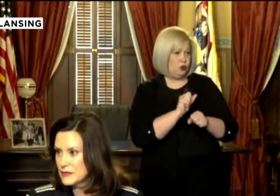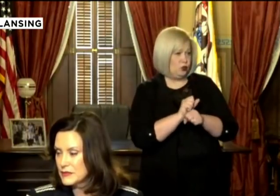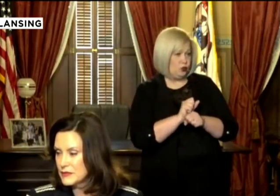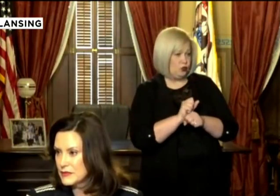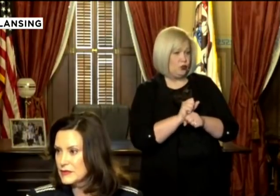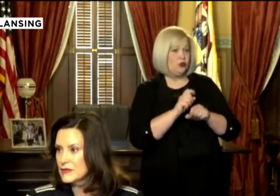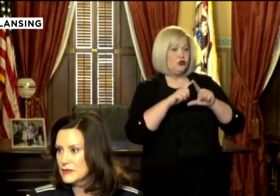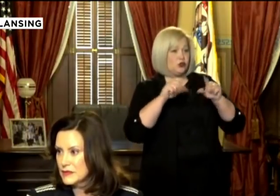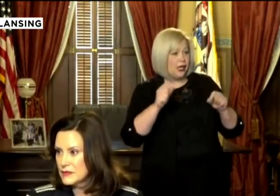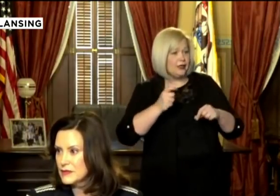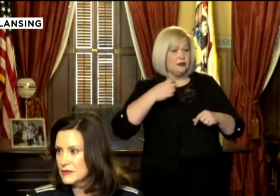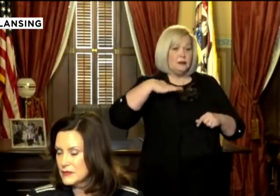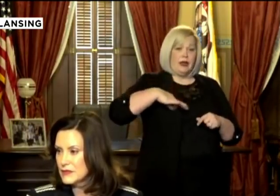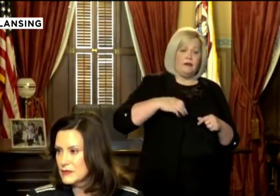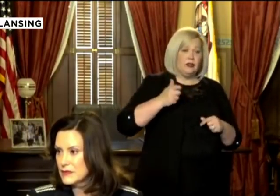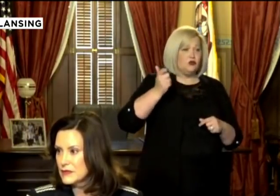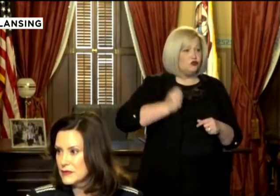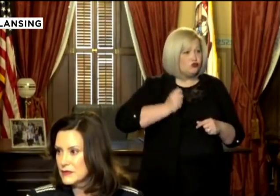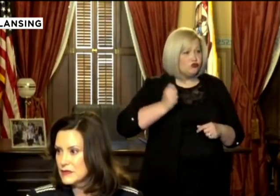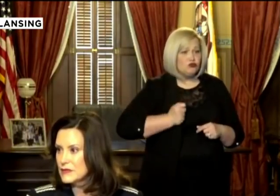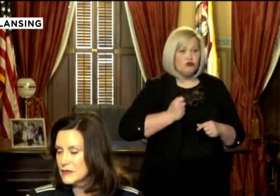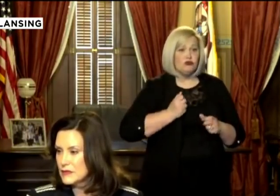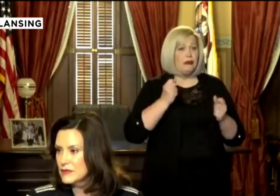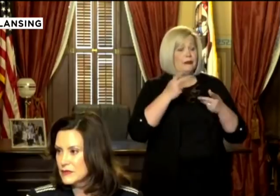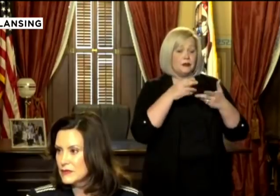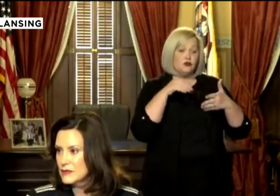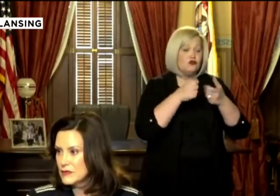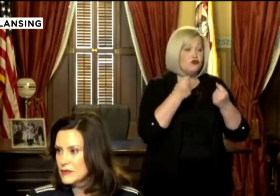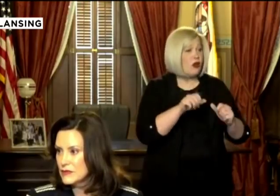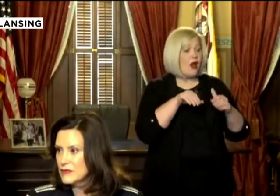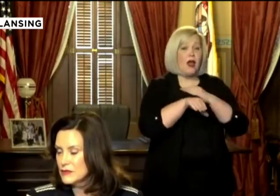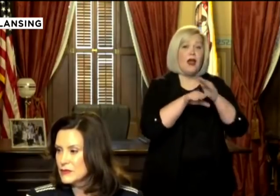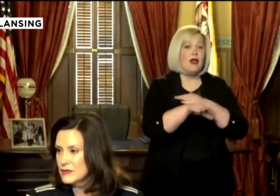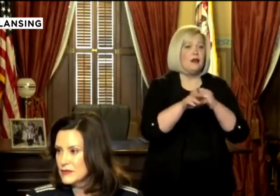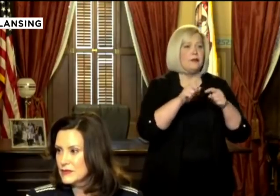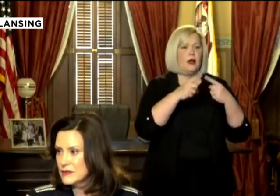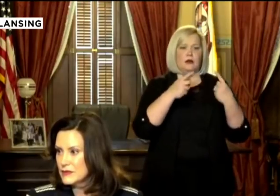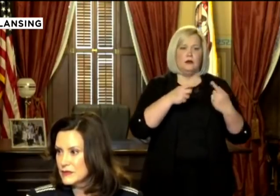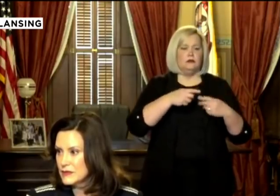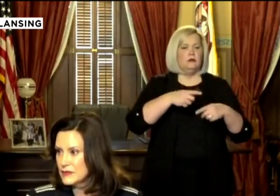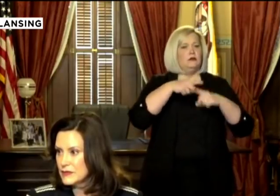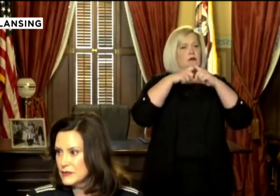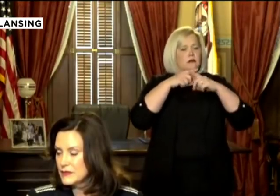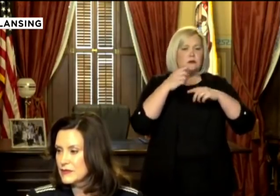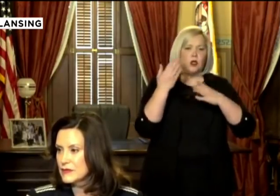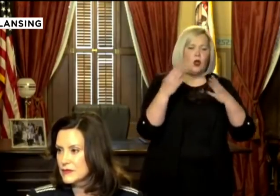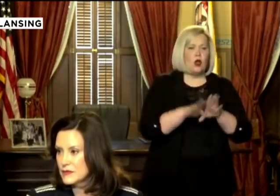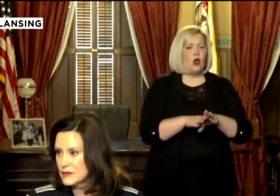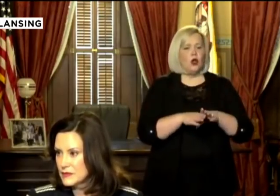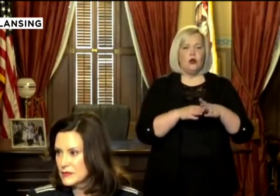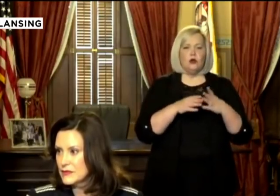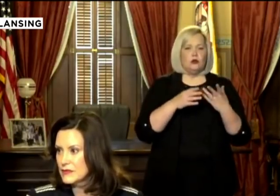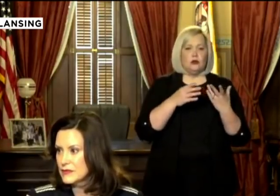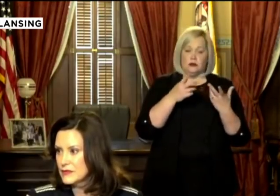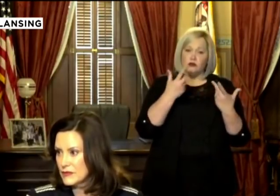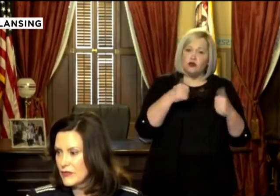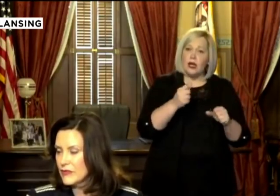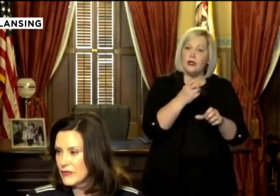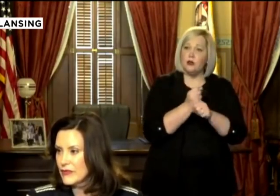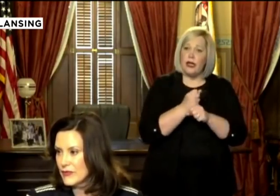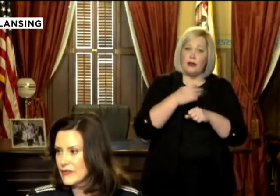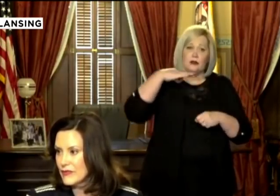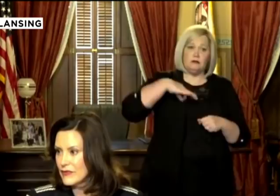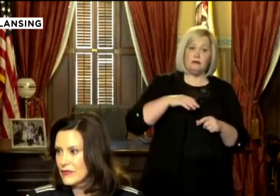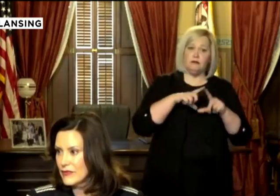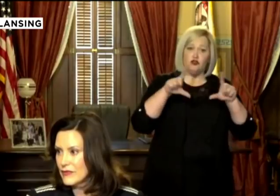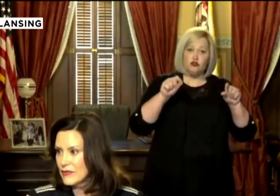trying to get through the system, but they're either not getting a response or just having a hard time getting that benefit, those assistance that they've been needing